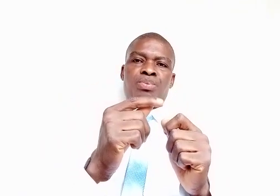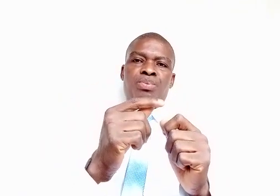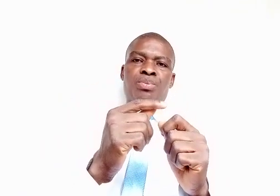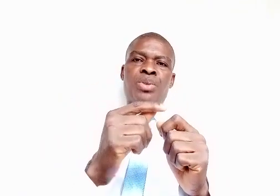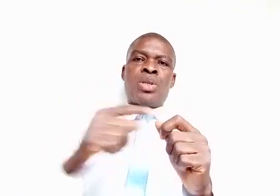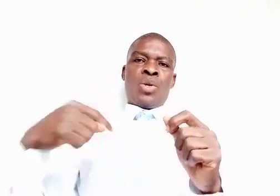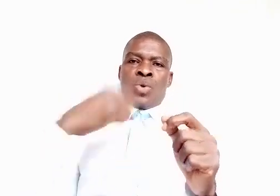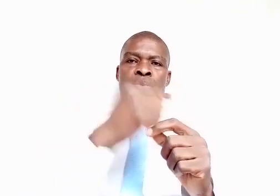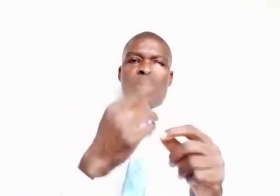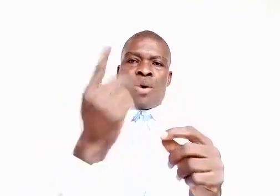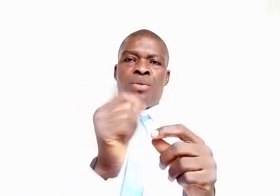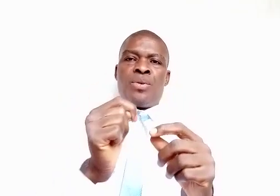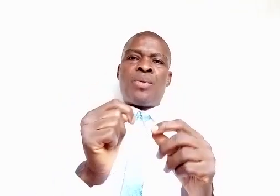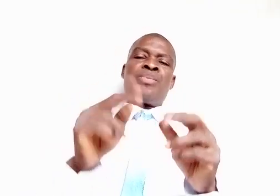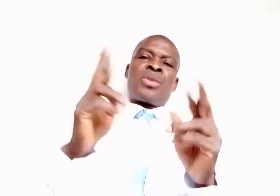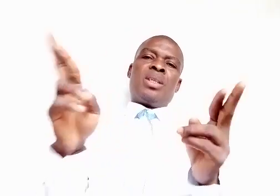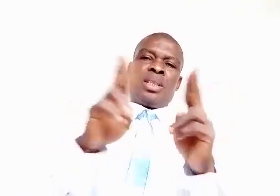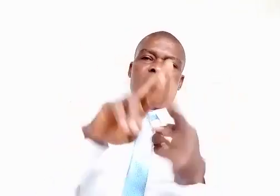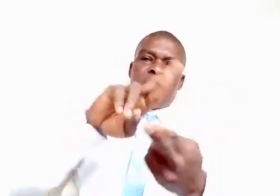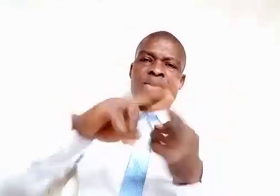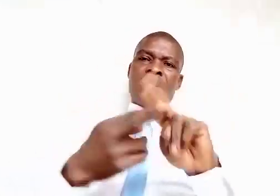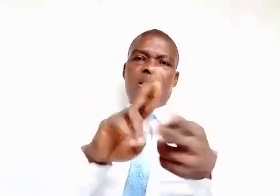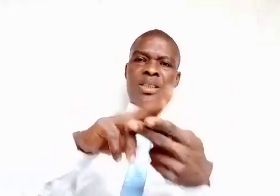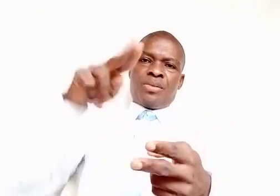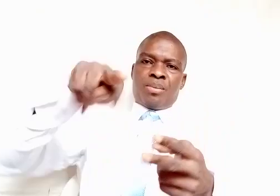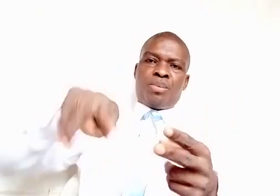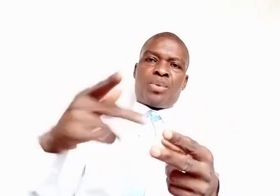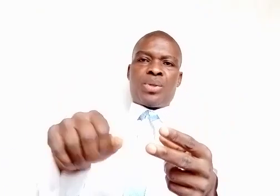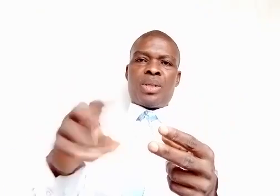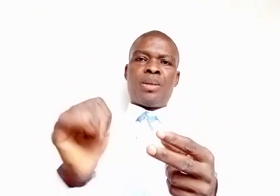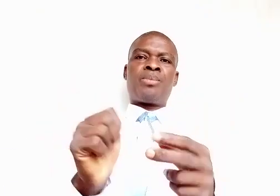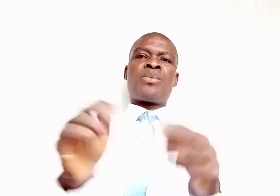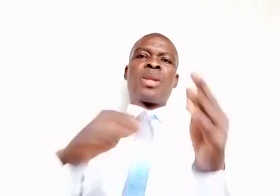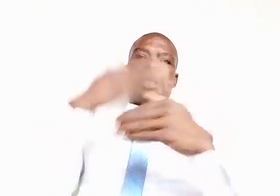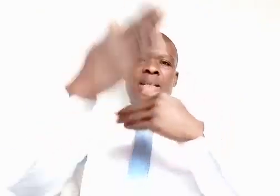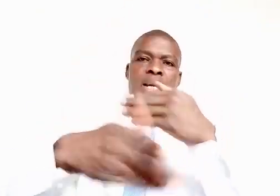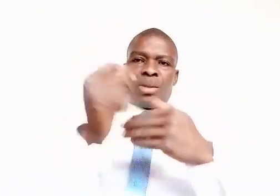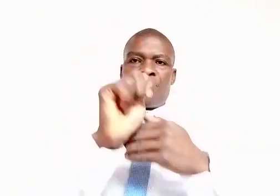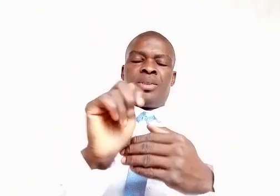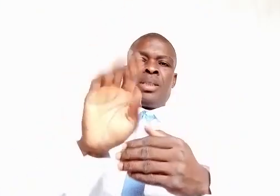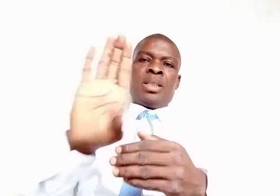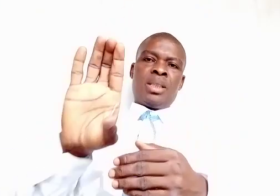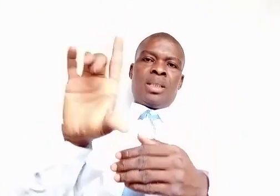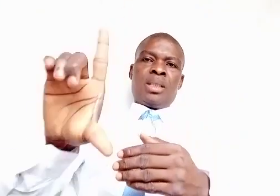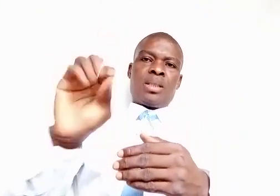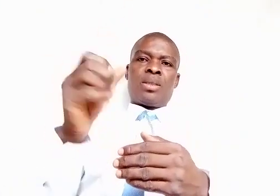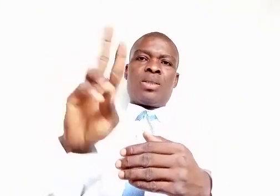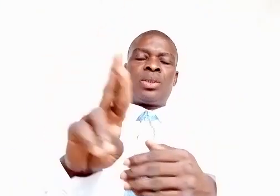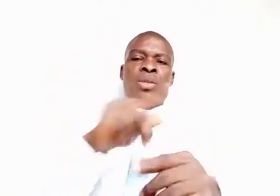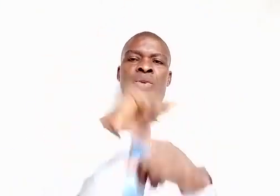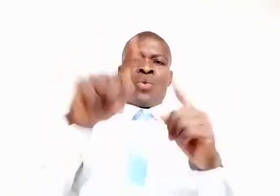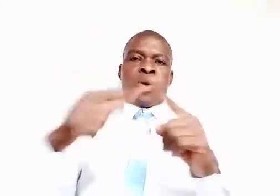We often put the reflexive pronoun at the end of the clause when we are using it for